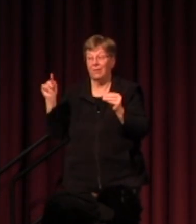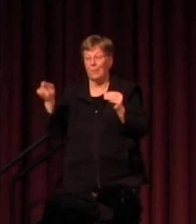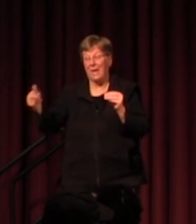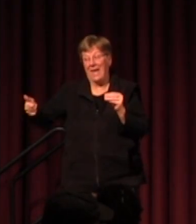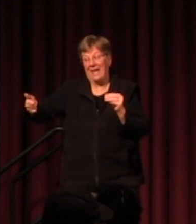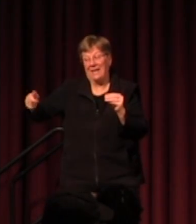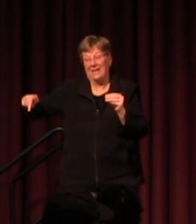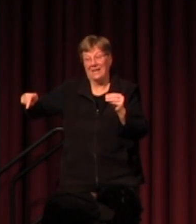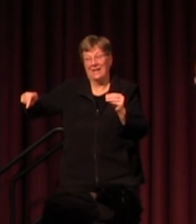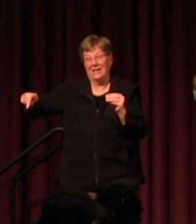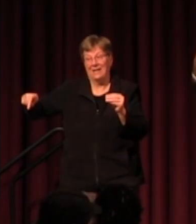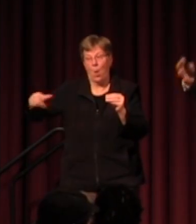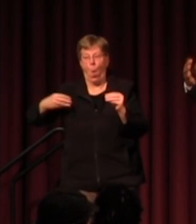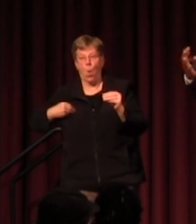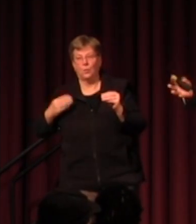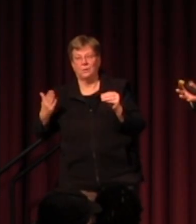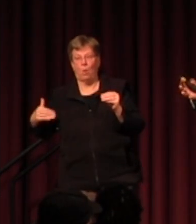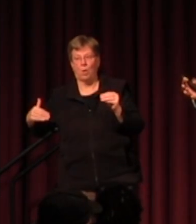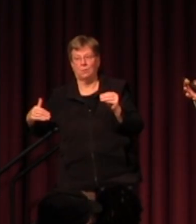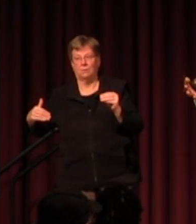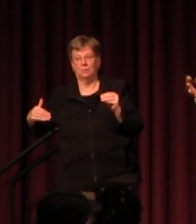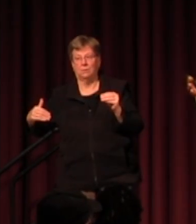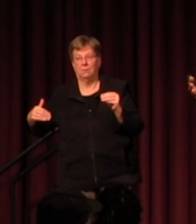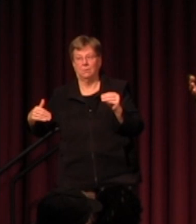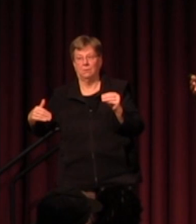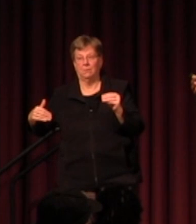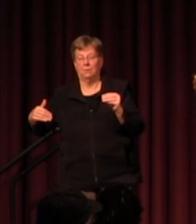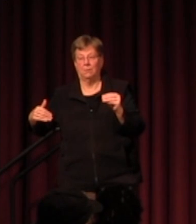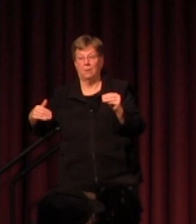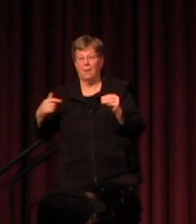some say-so over what you can do with that money.